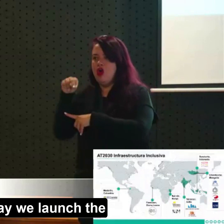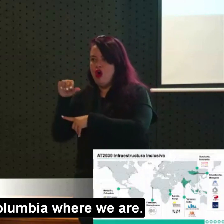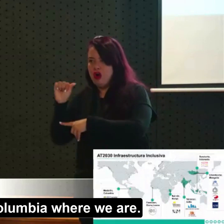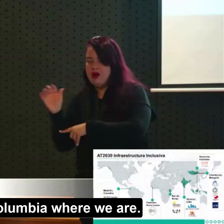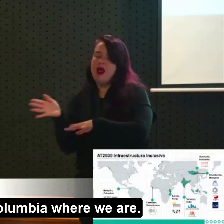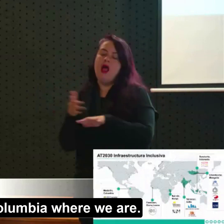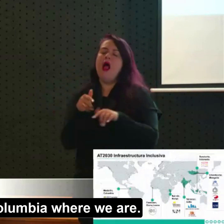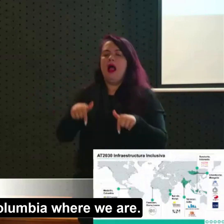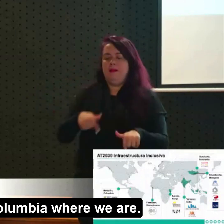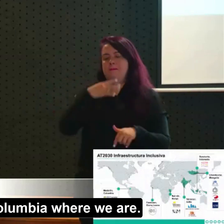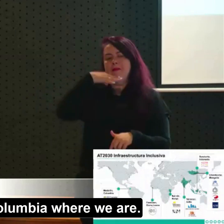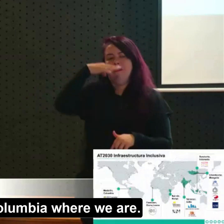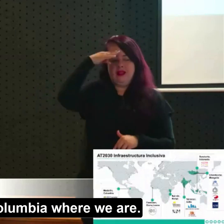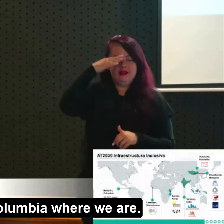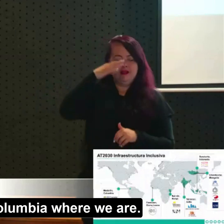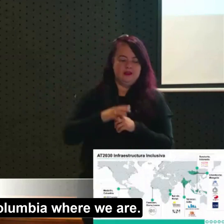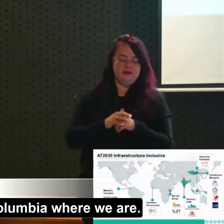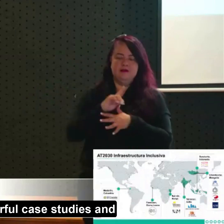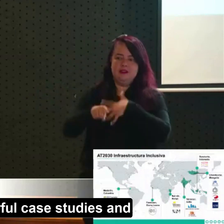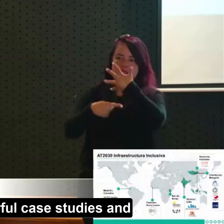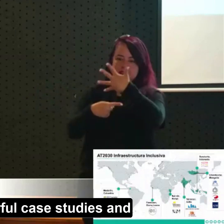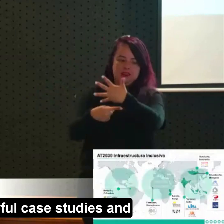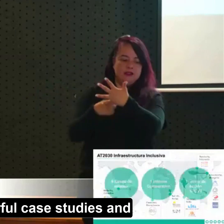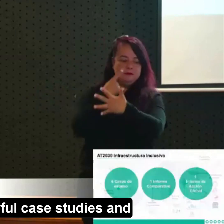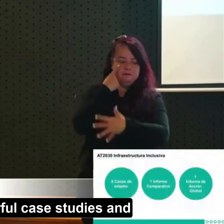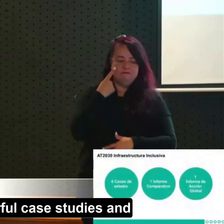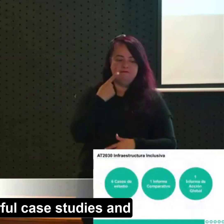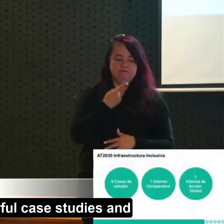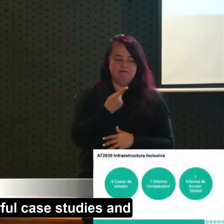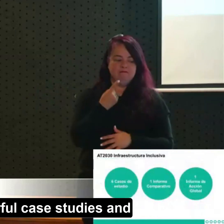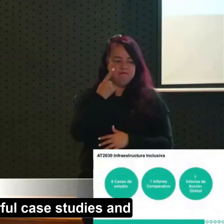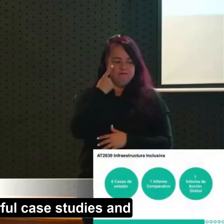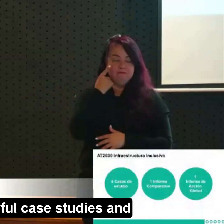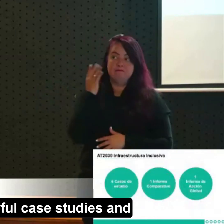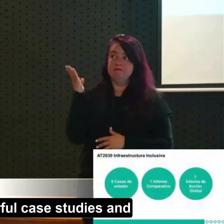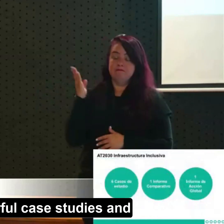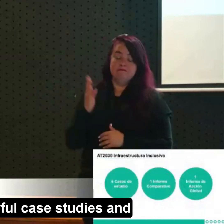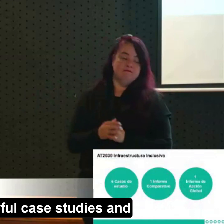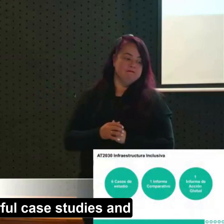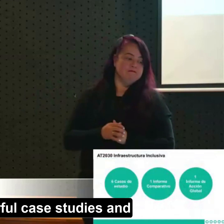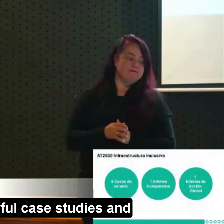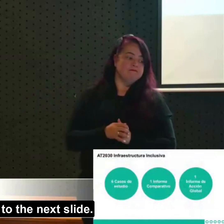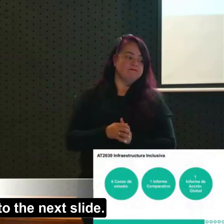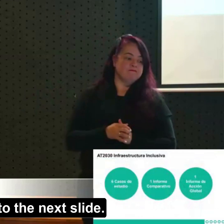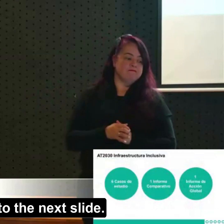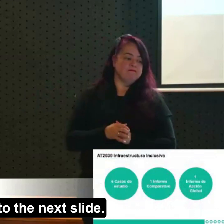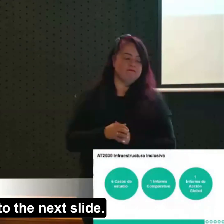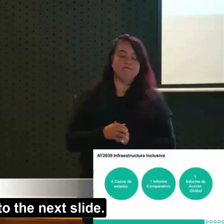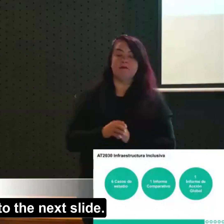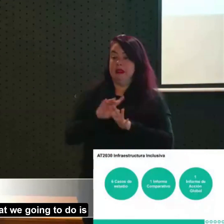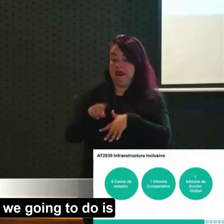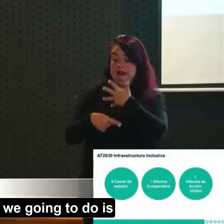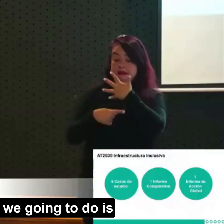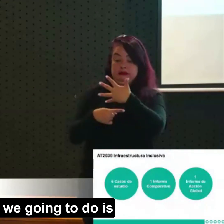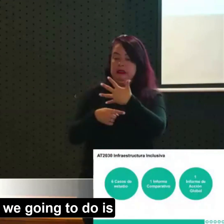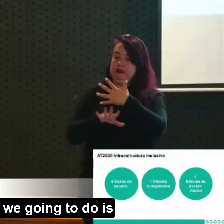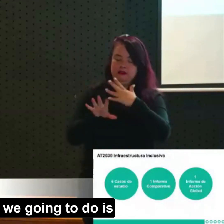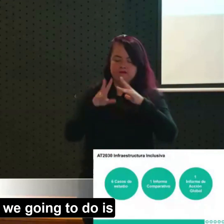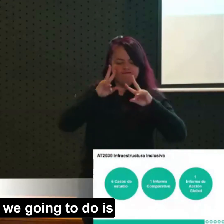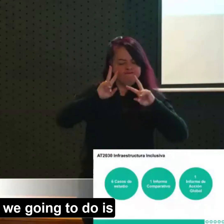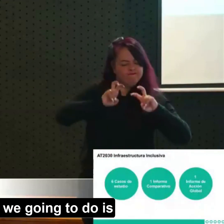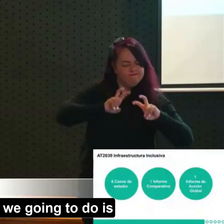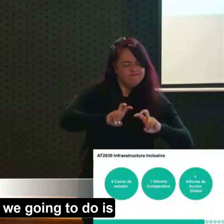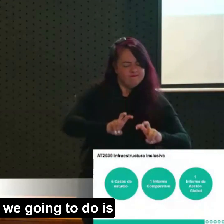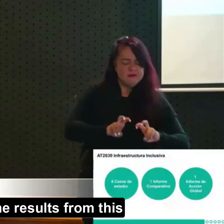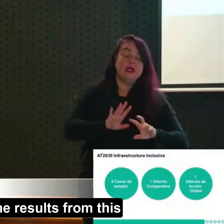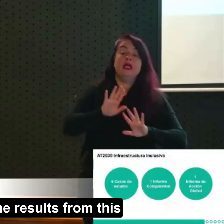launched Medellín, Colombia, where we are, this wonderful case studies. And let's go to the next slide. And what we're